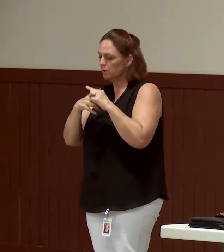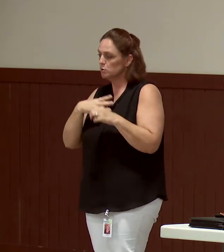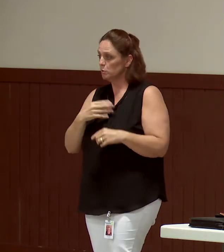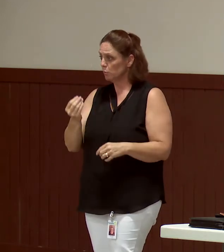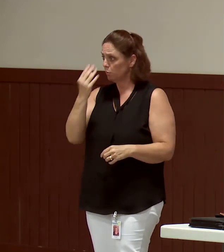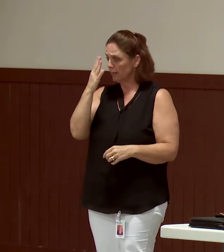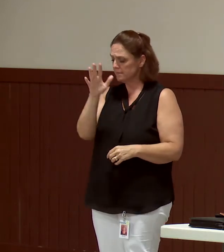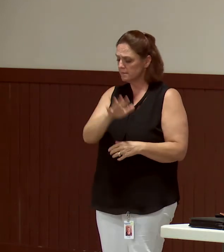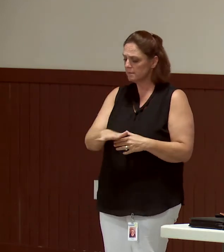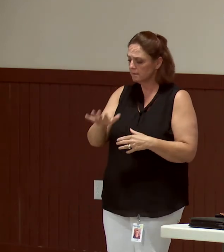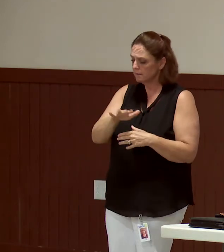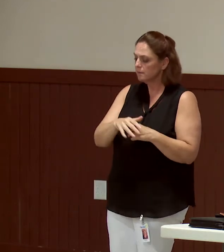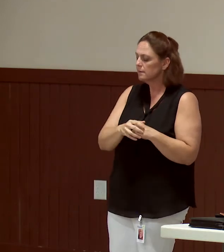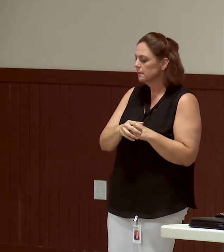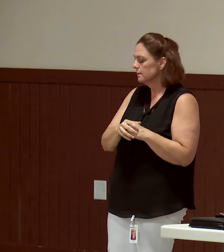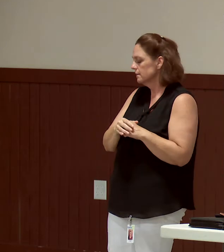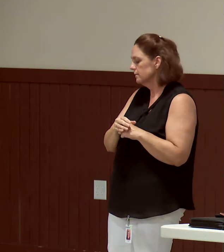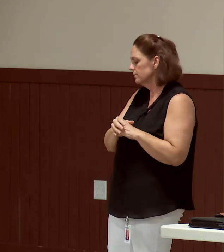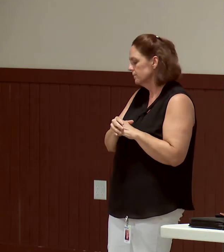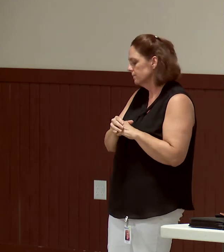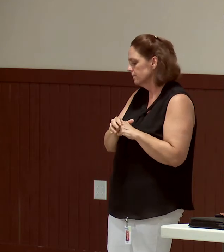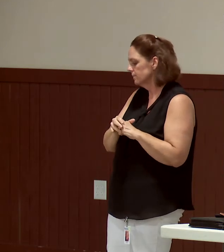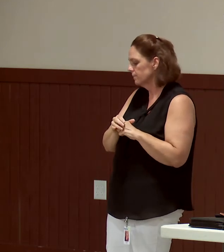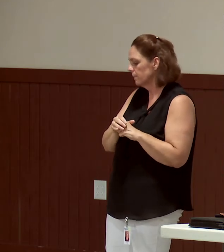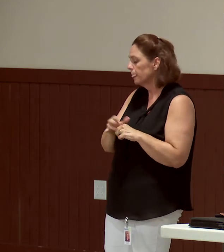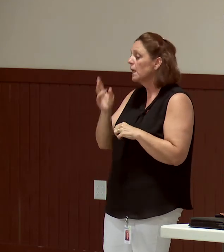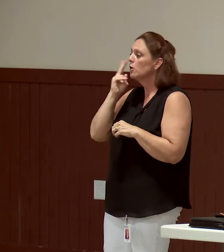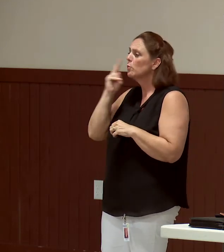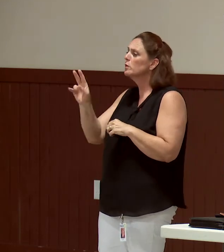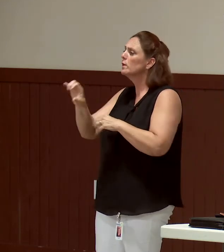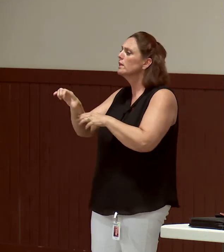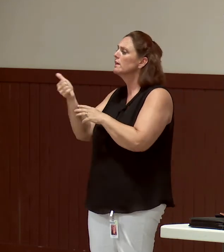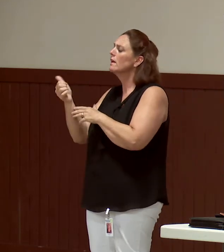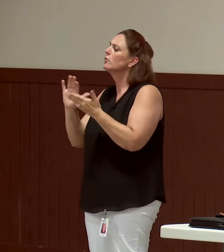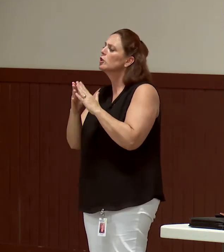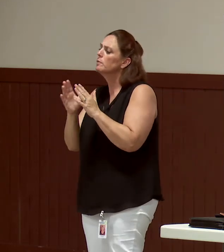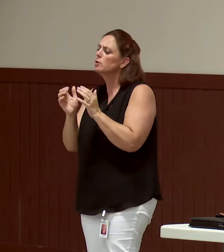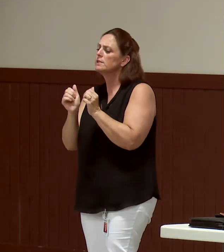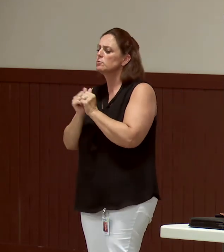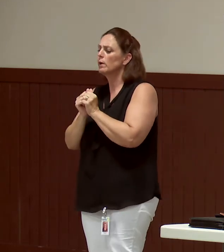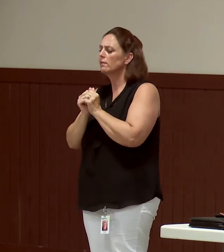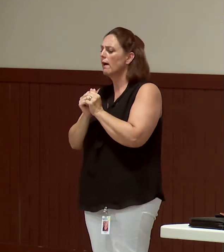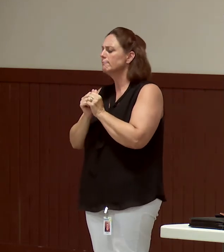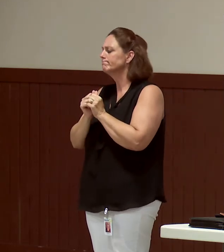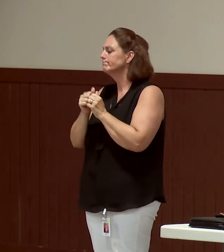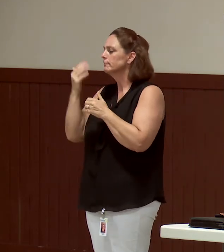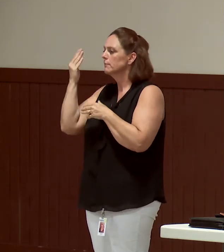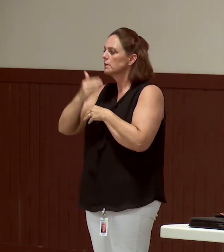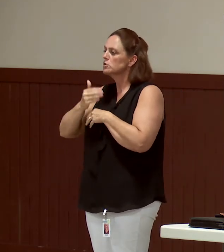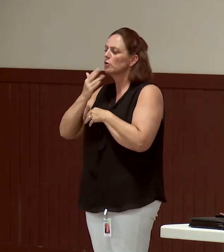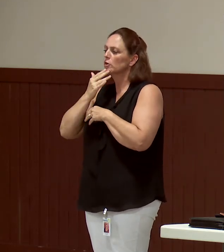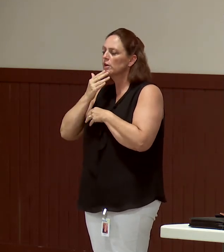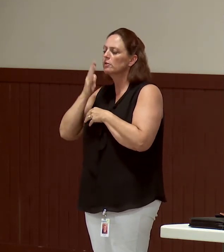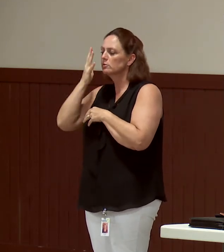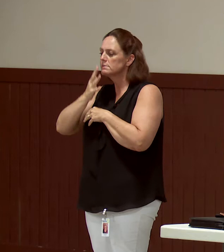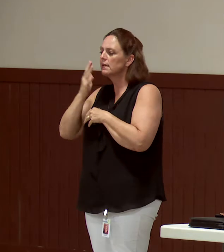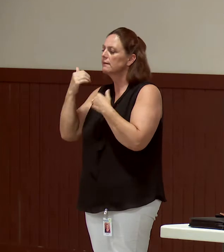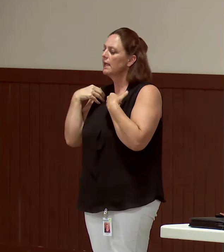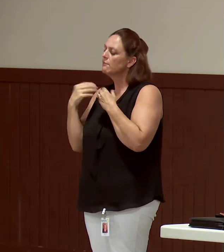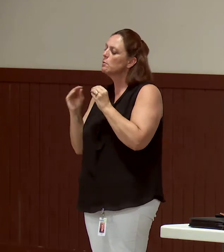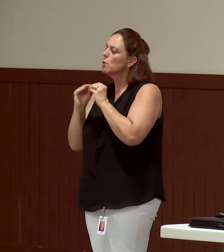counterparts. When we look at Native and Islander communities as well, we see, again, a higher rate of positive